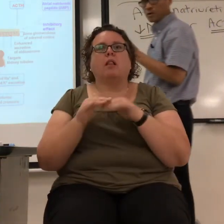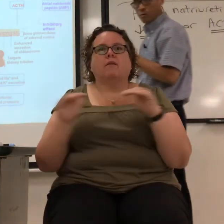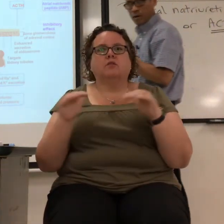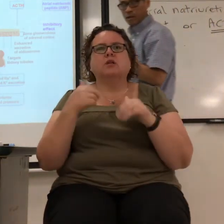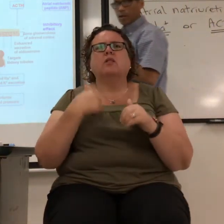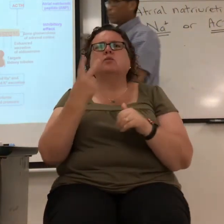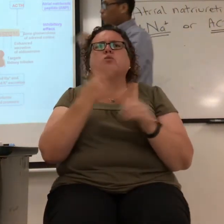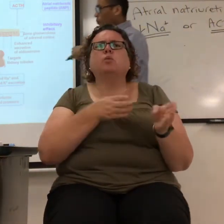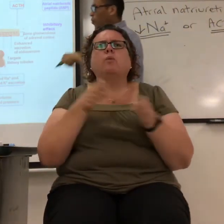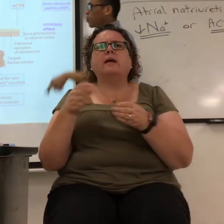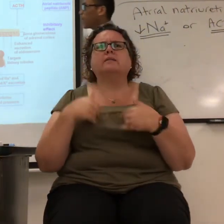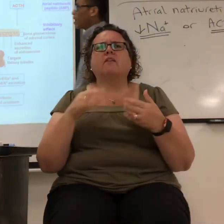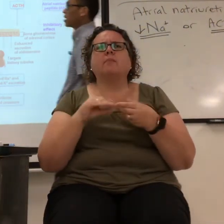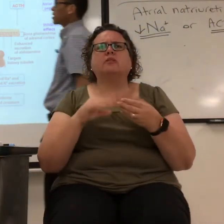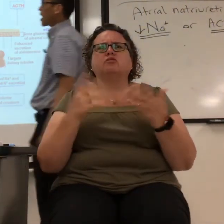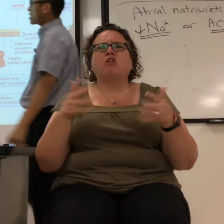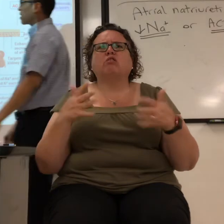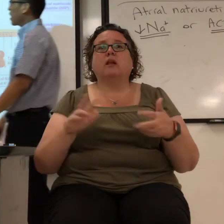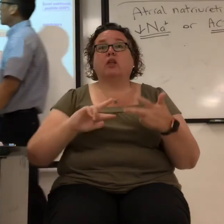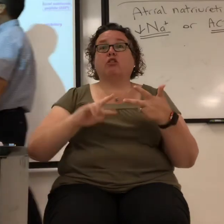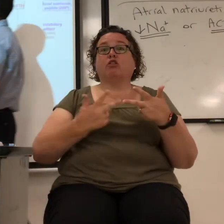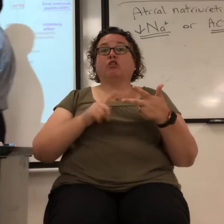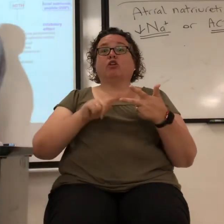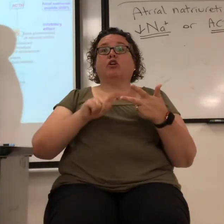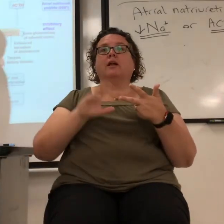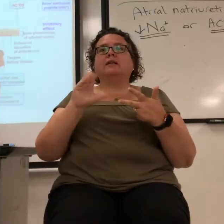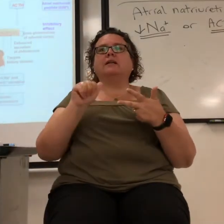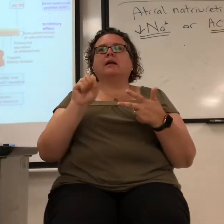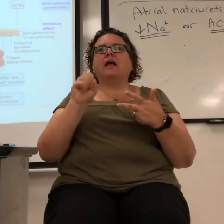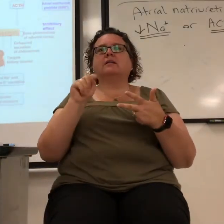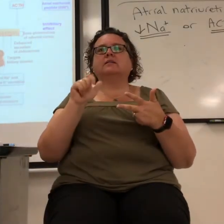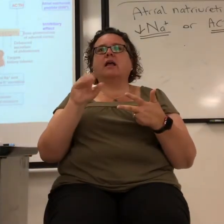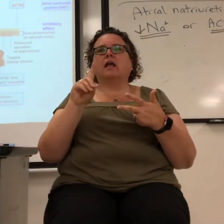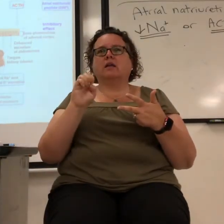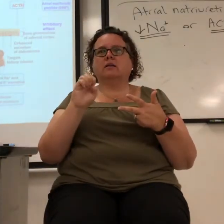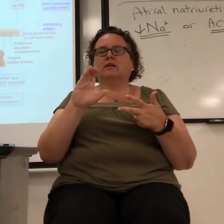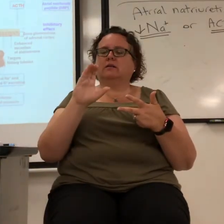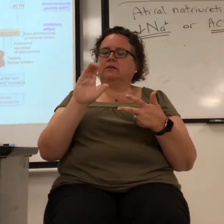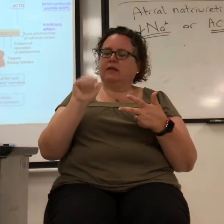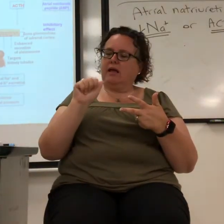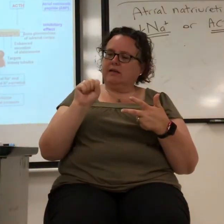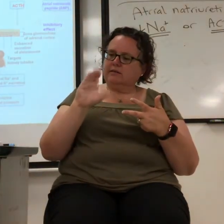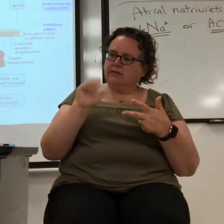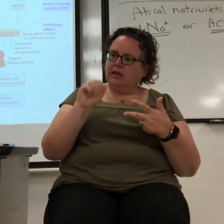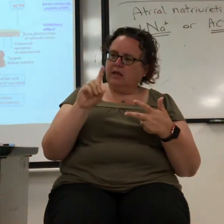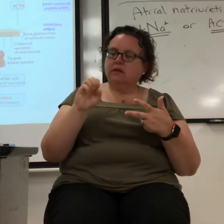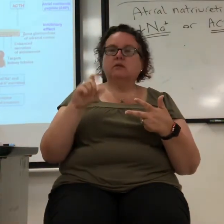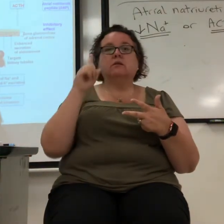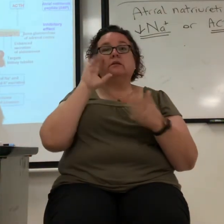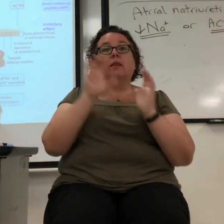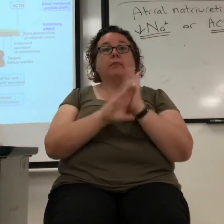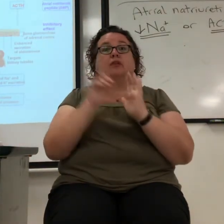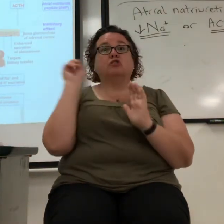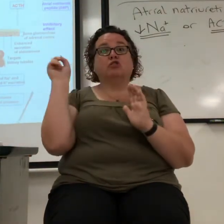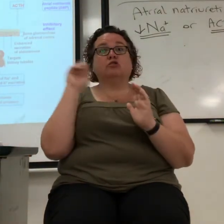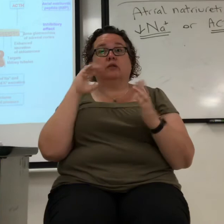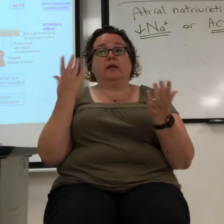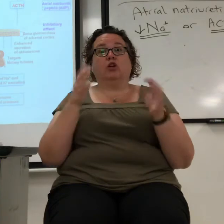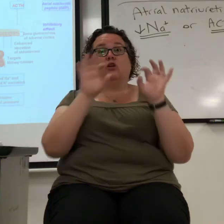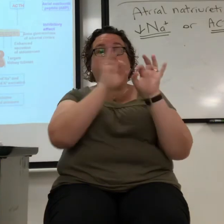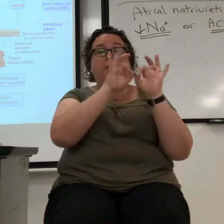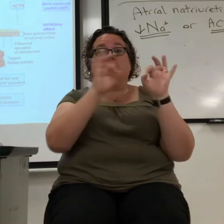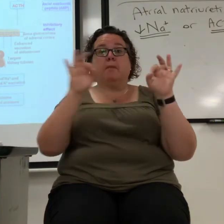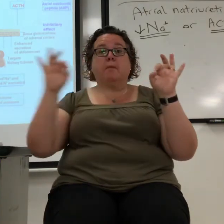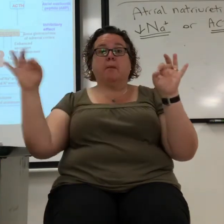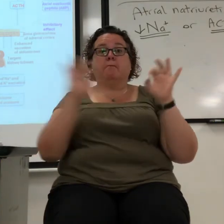I mentioned already. The third way is a cascade. Look at this picture right there. It says, if